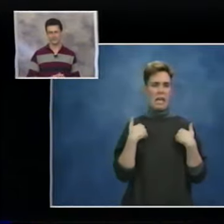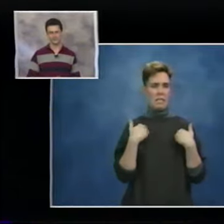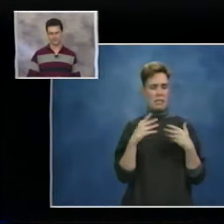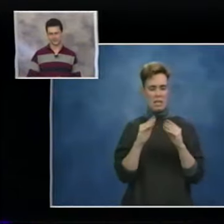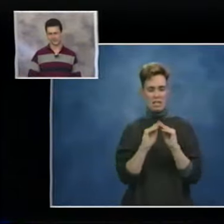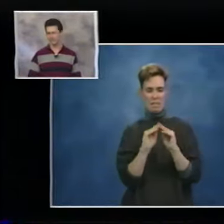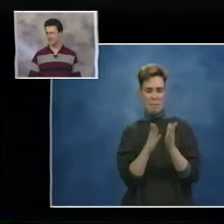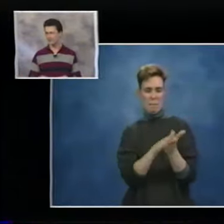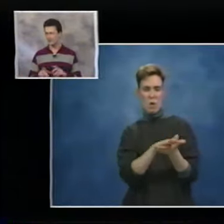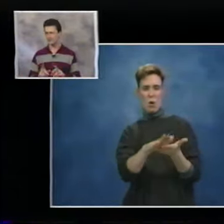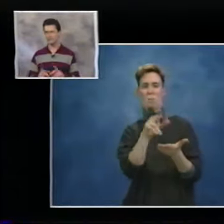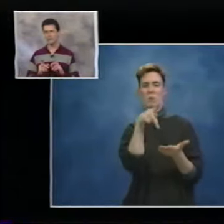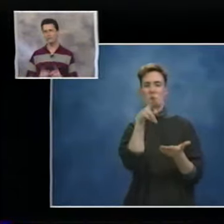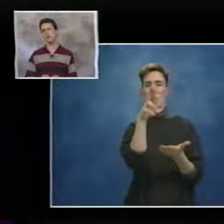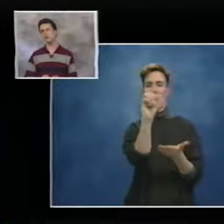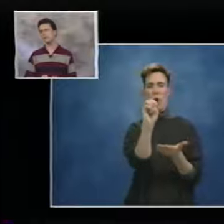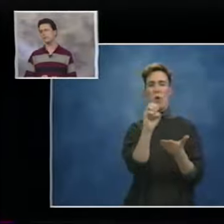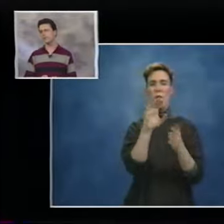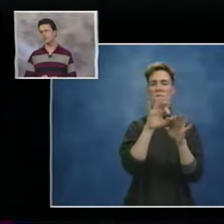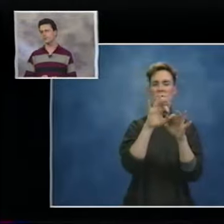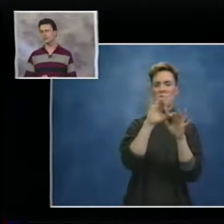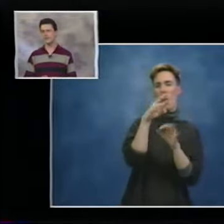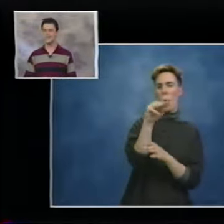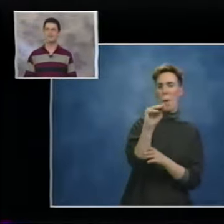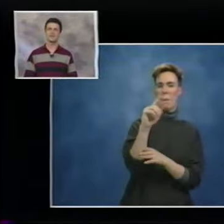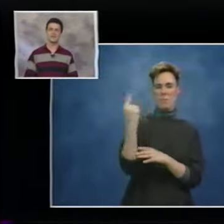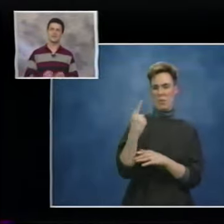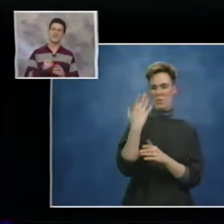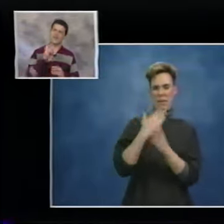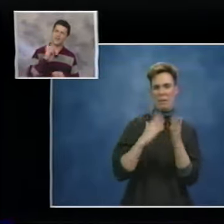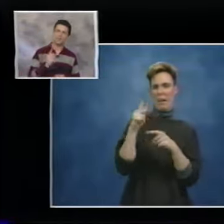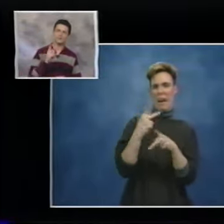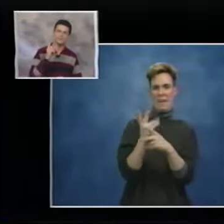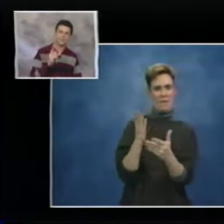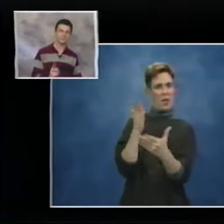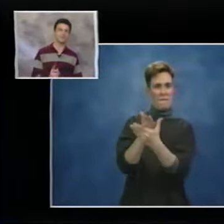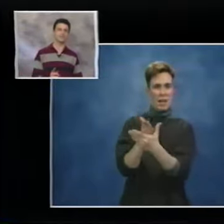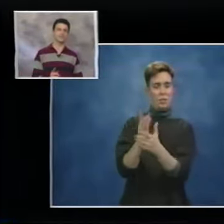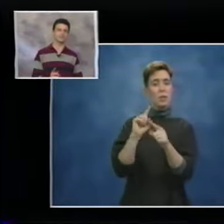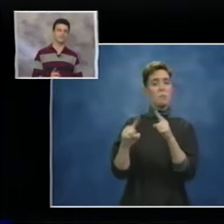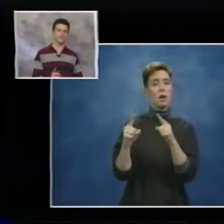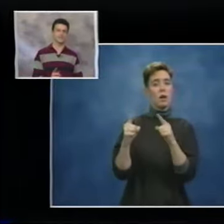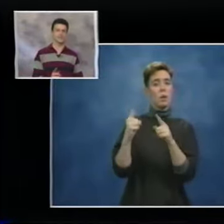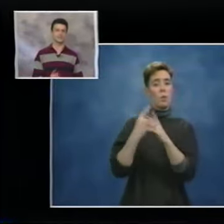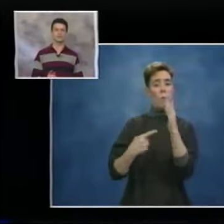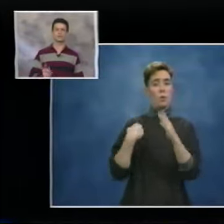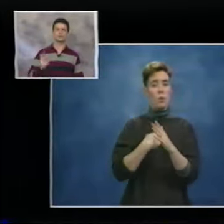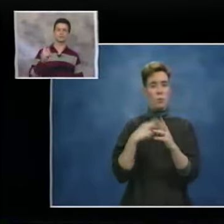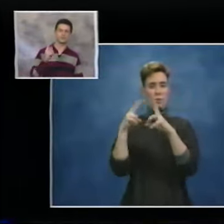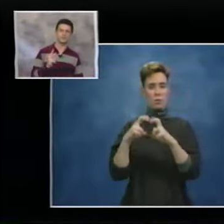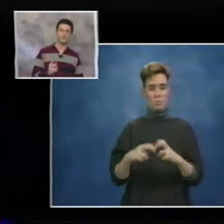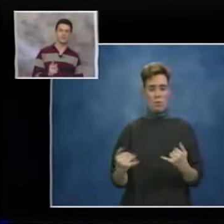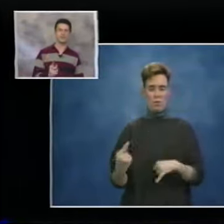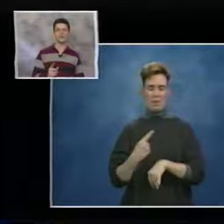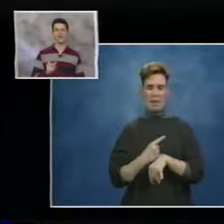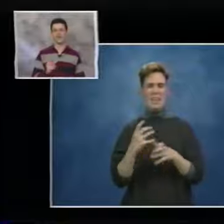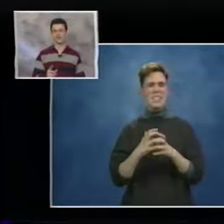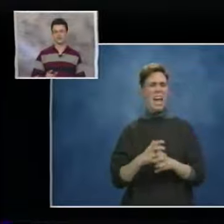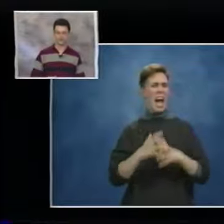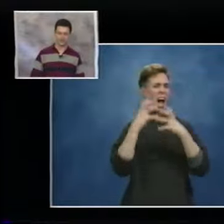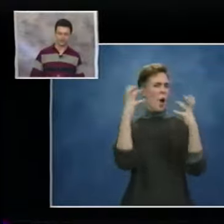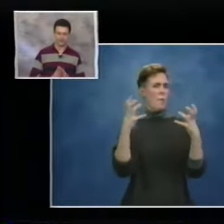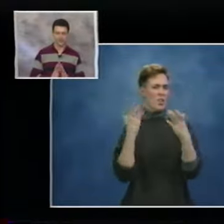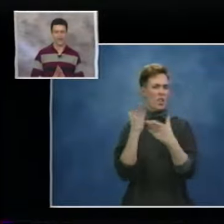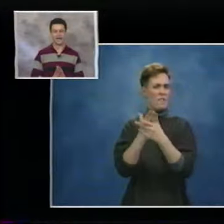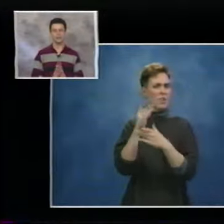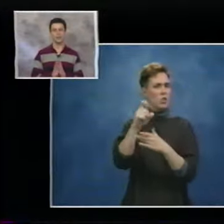some intervention. But the question we want to explore today is how much intervention should government